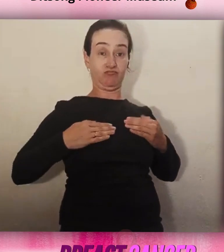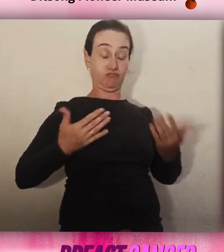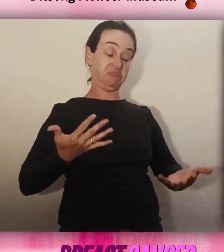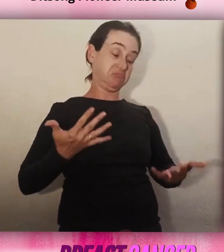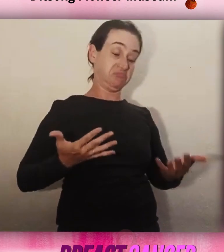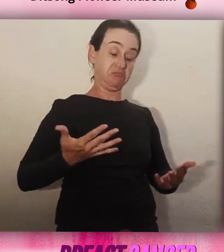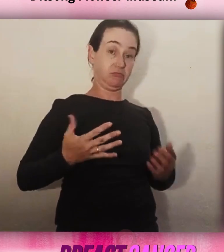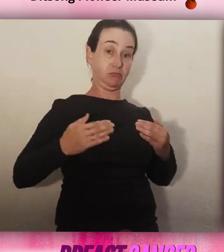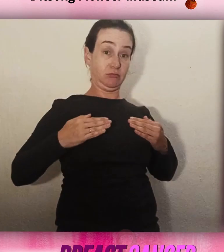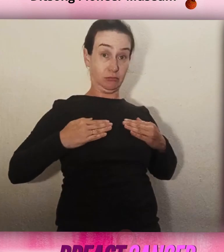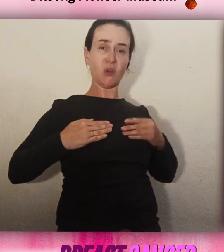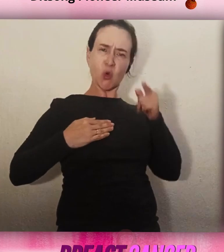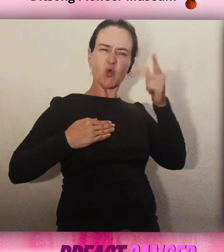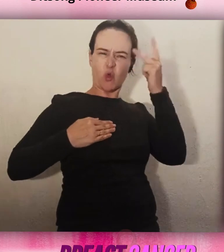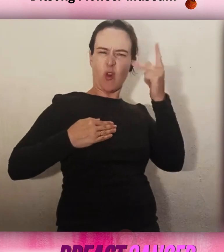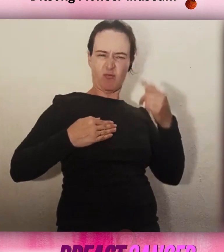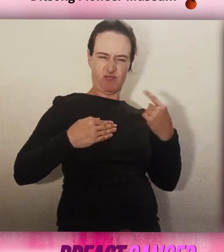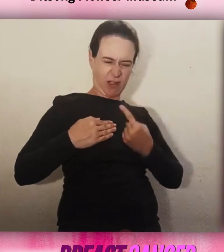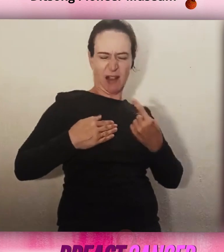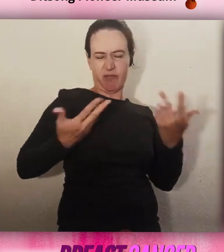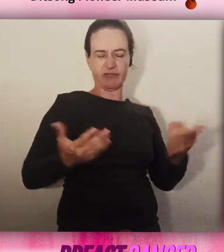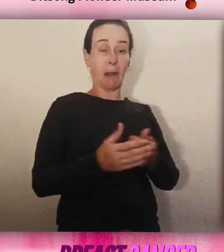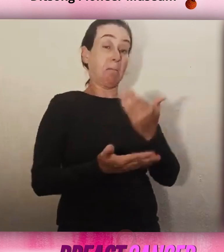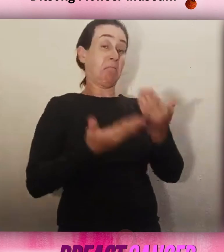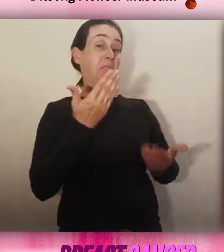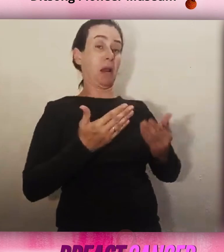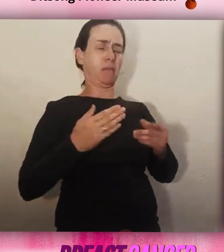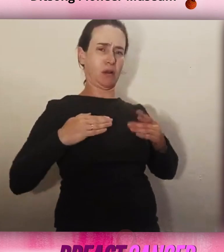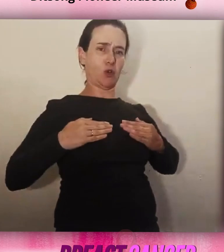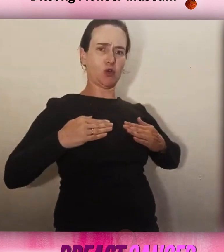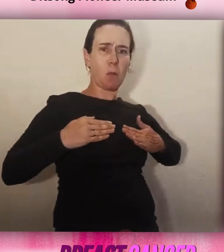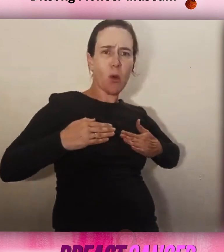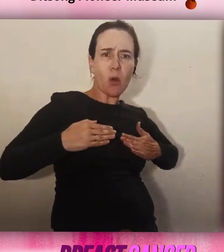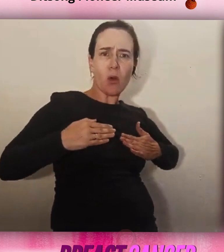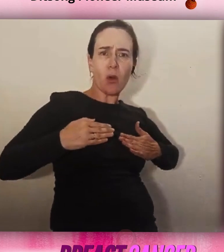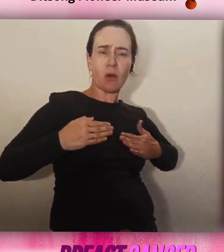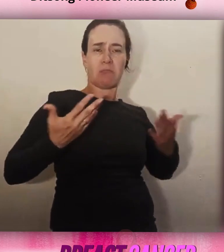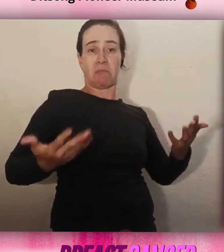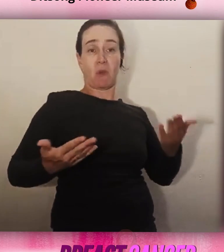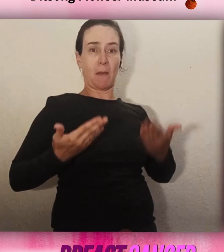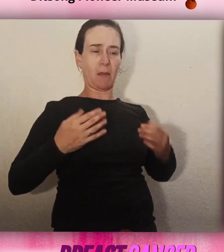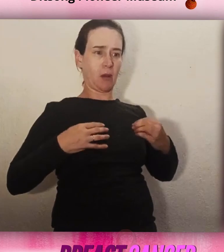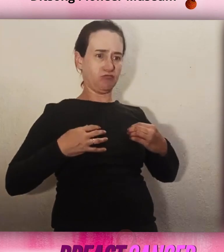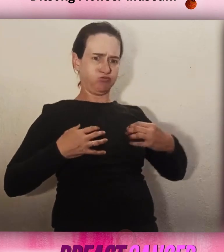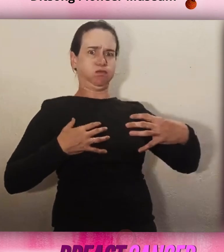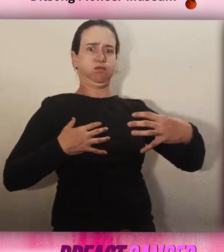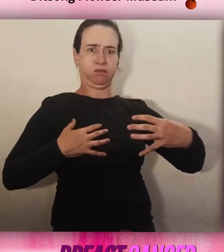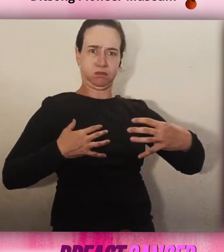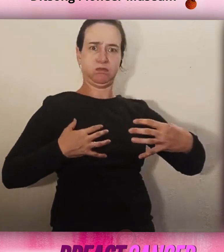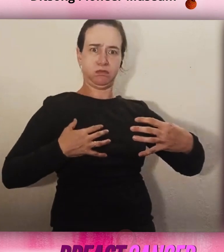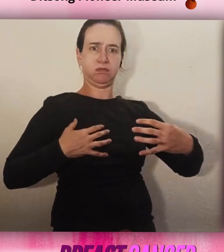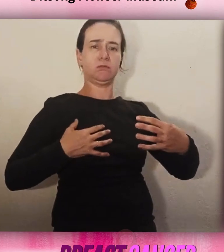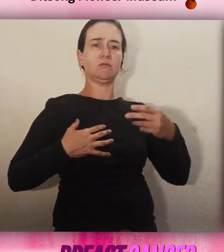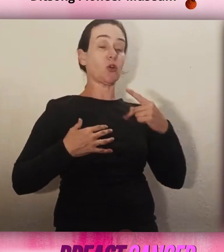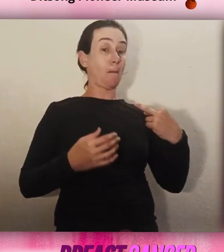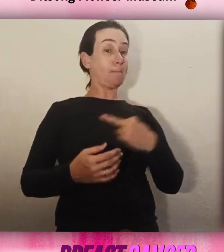changes in the sizes of the breast. You find your breast, you know your normal size of your Yeah. breast, there might be a reduction in the size of the breast, Okay. or